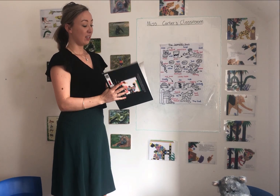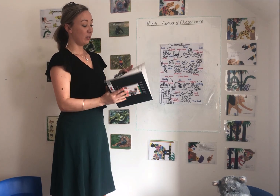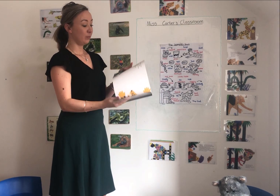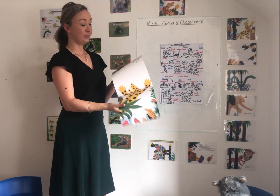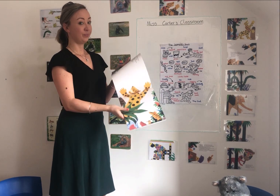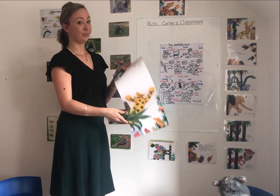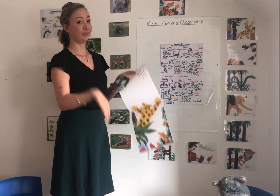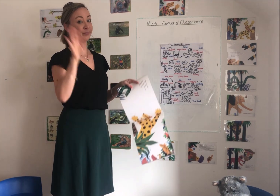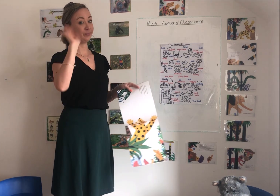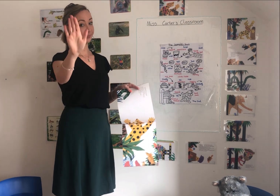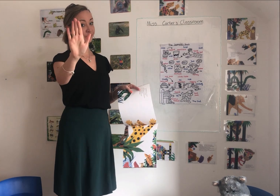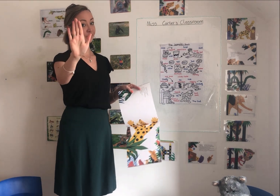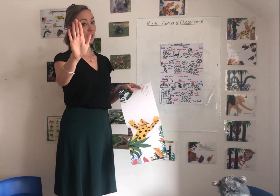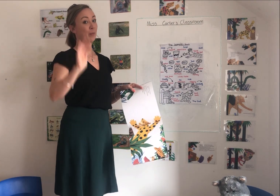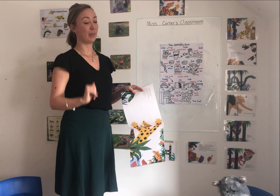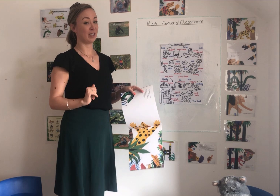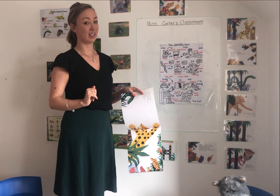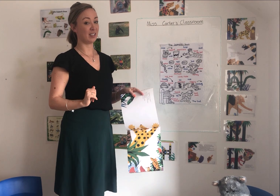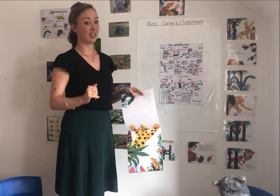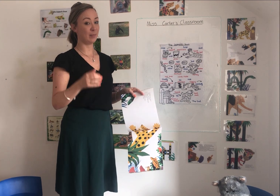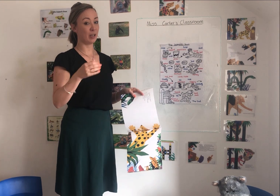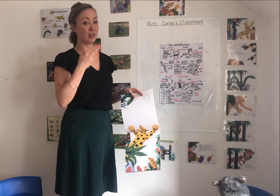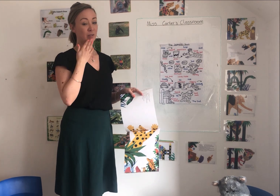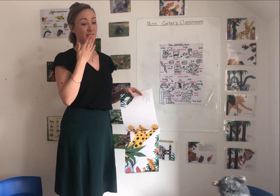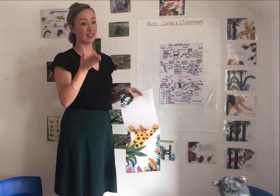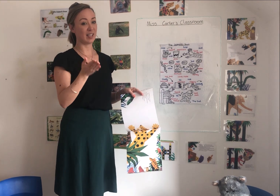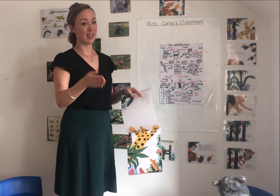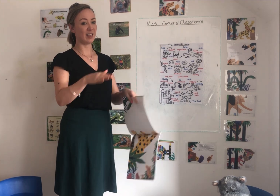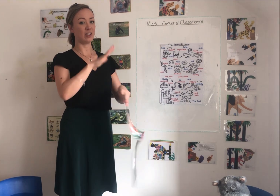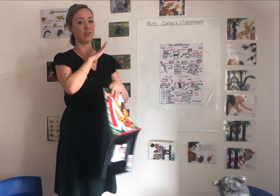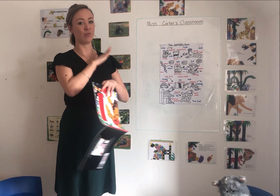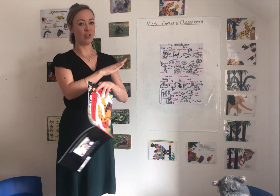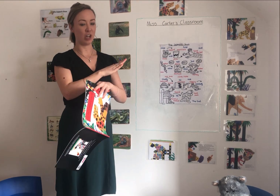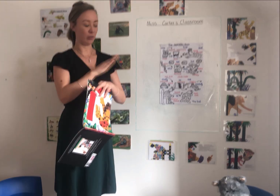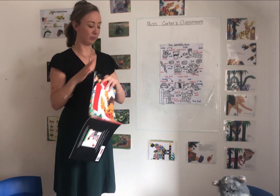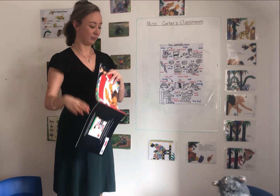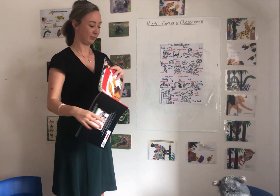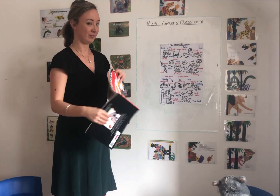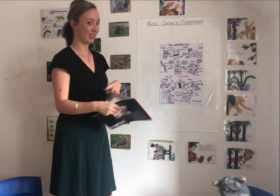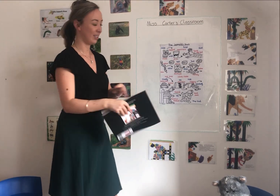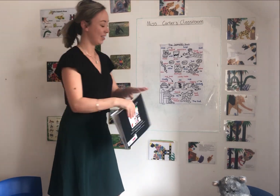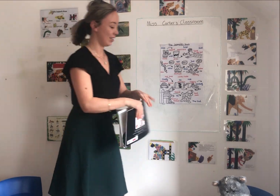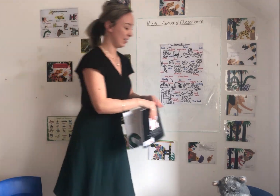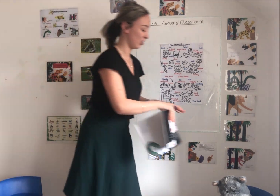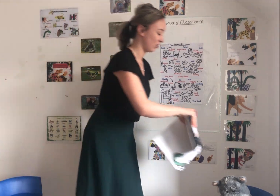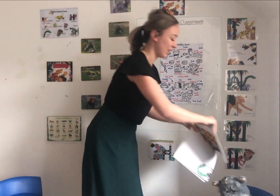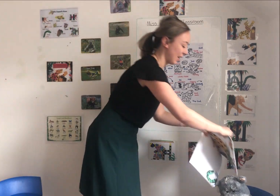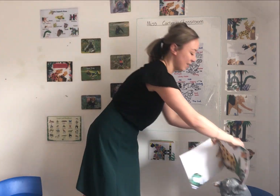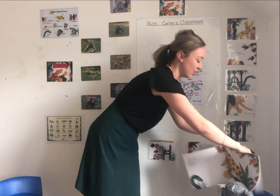though? But Acebo said no. Let's try that then,